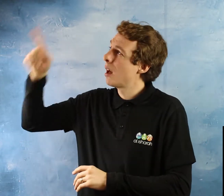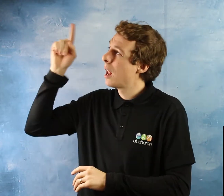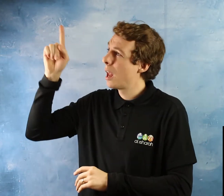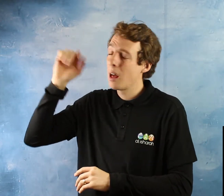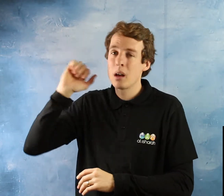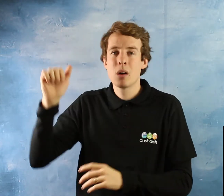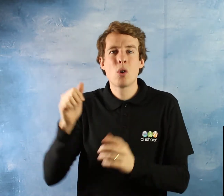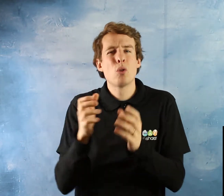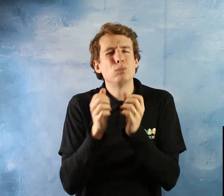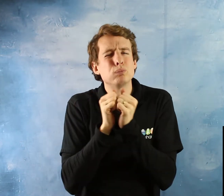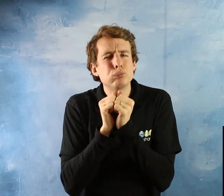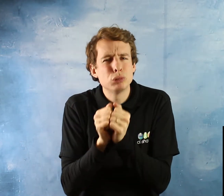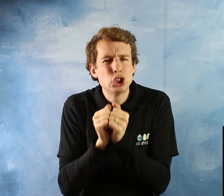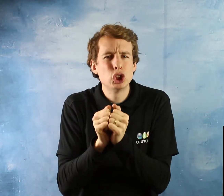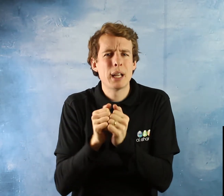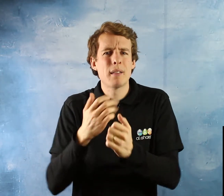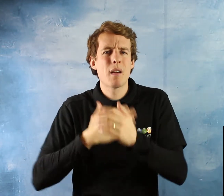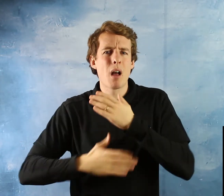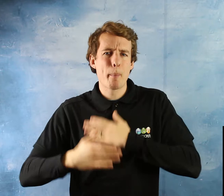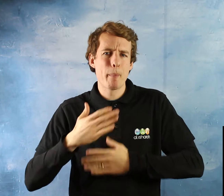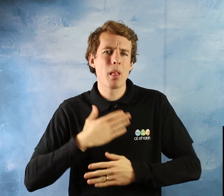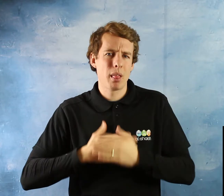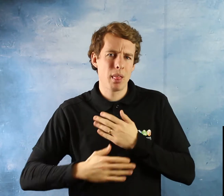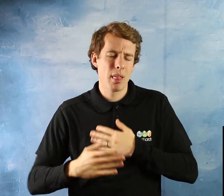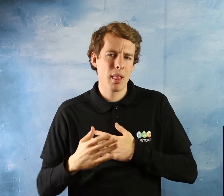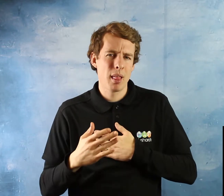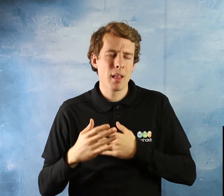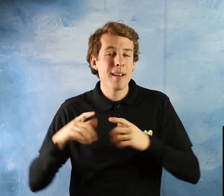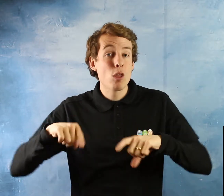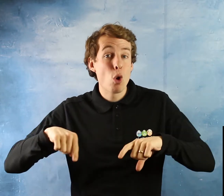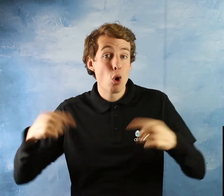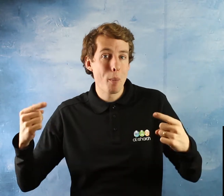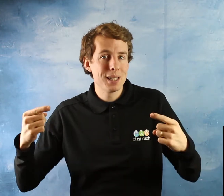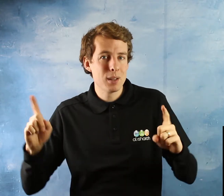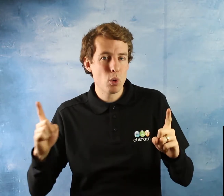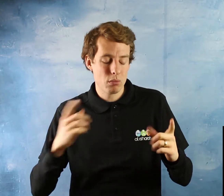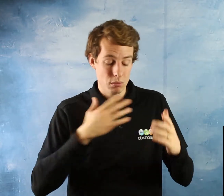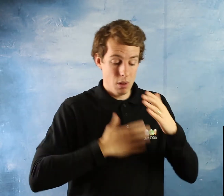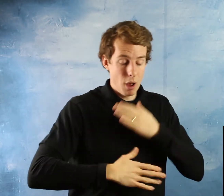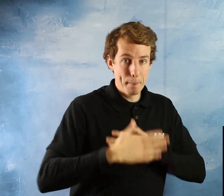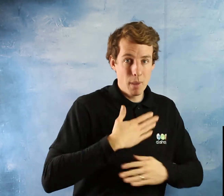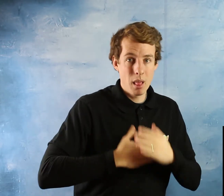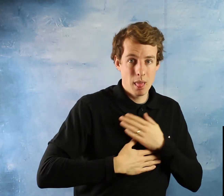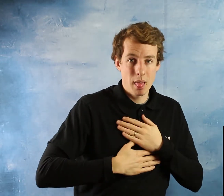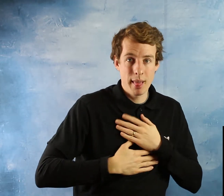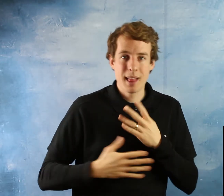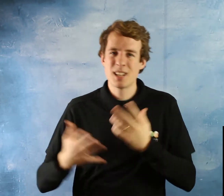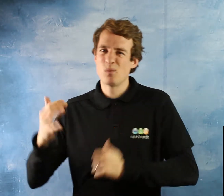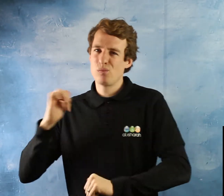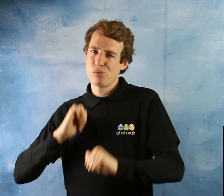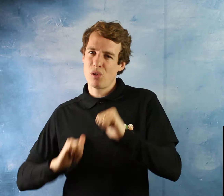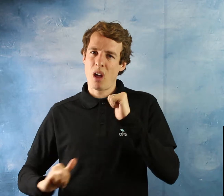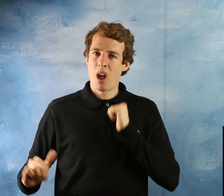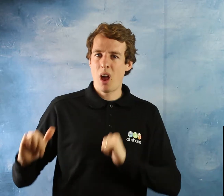is arrogance, pride, ego, showing off, boasting